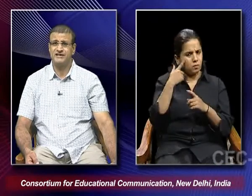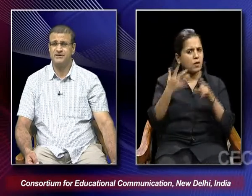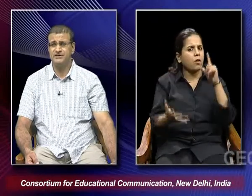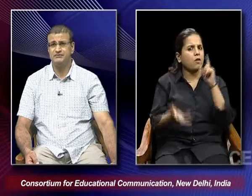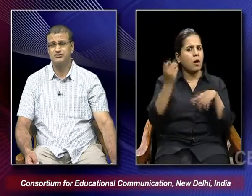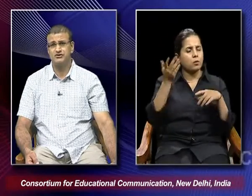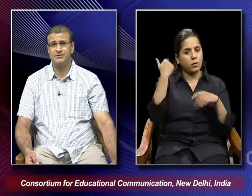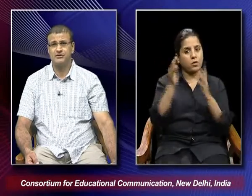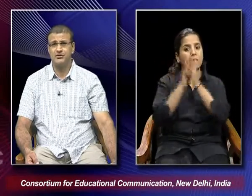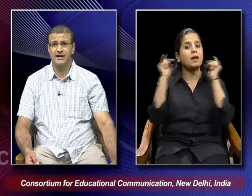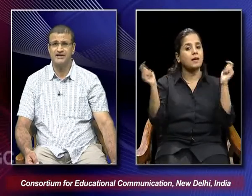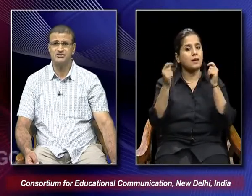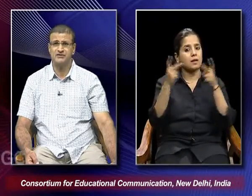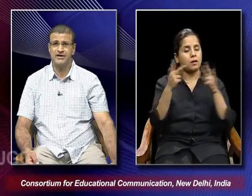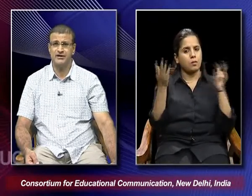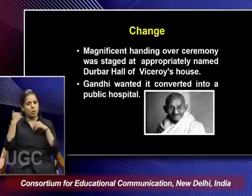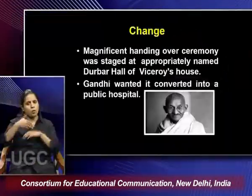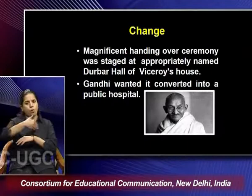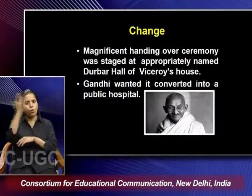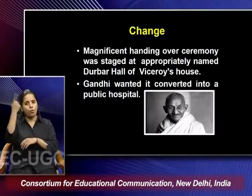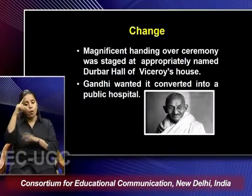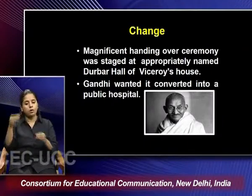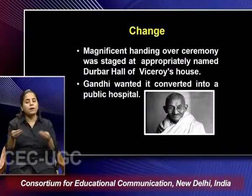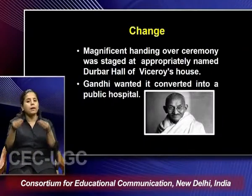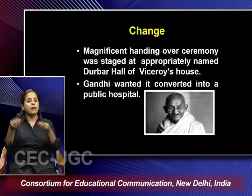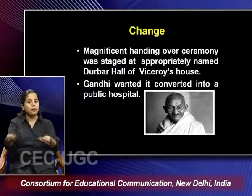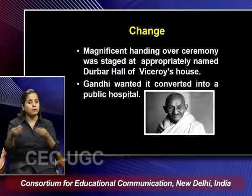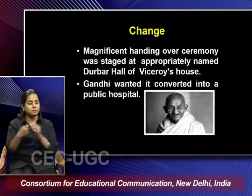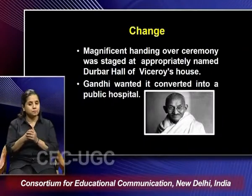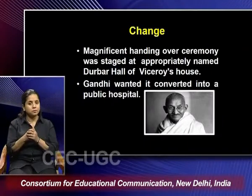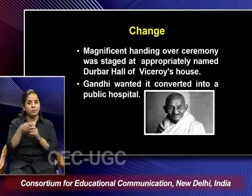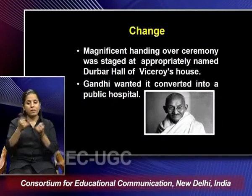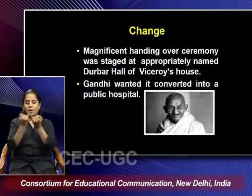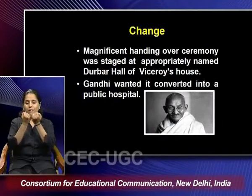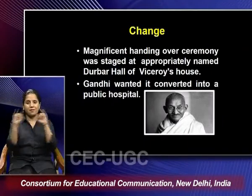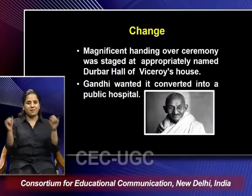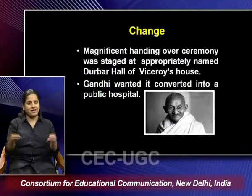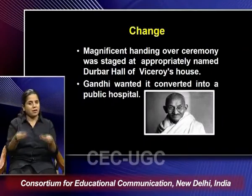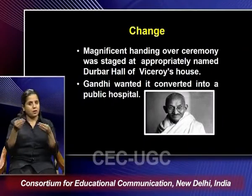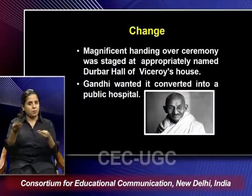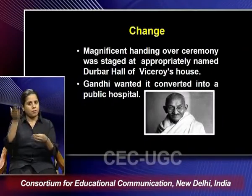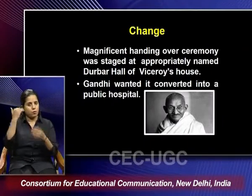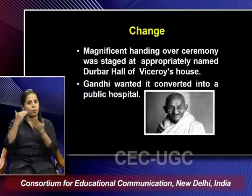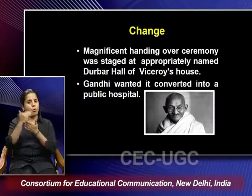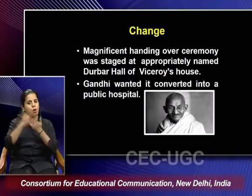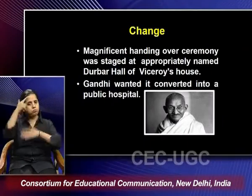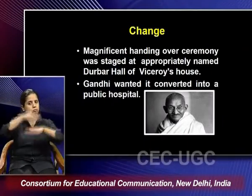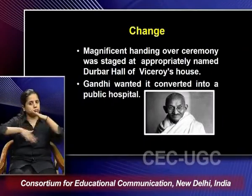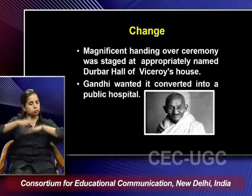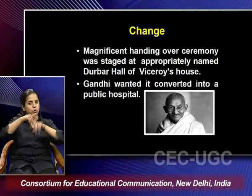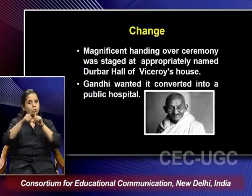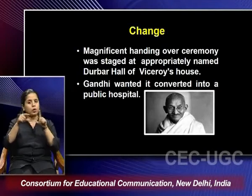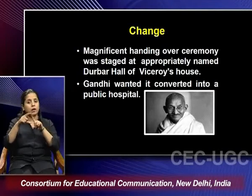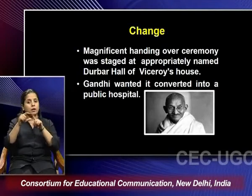of a ceremony which was being organized for the handing over of this independence, it was at the